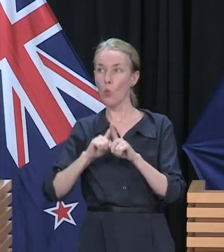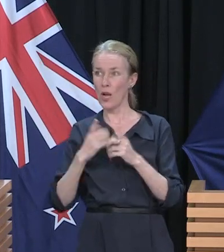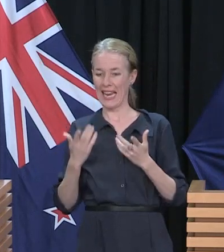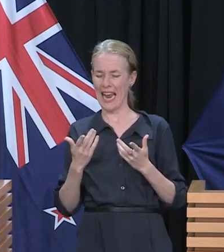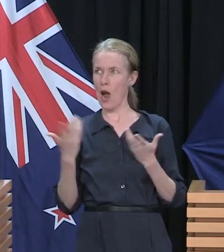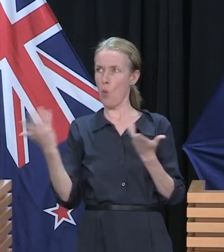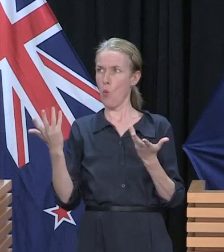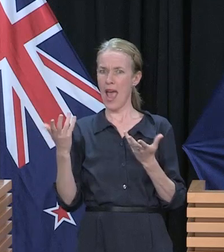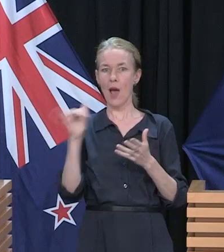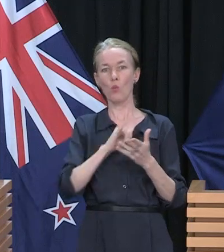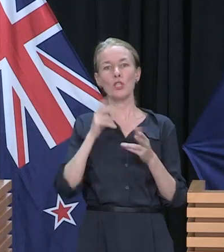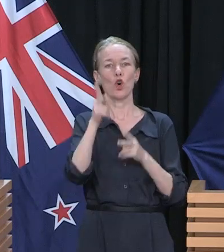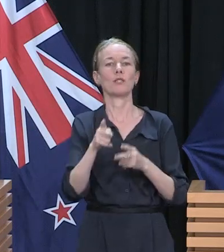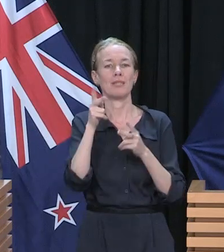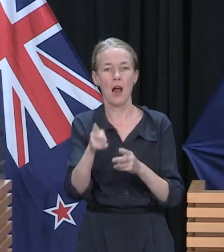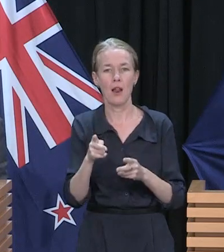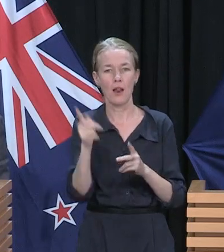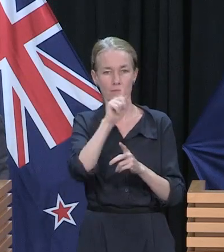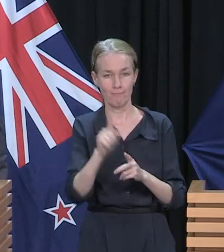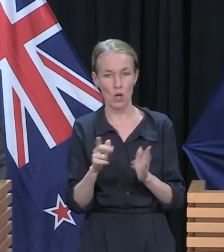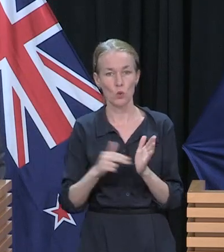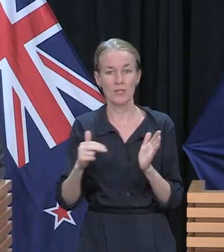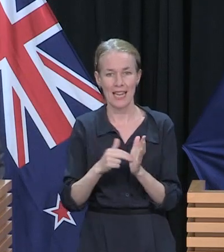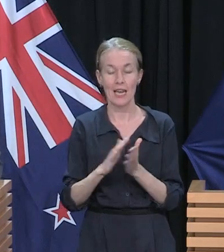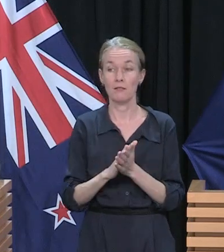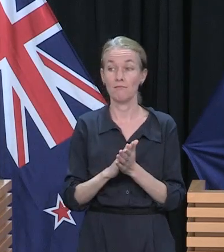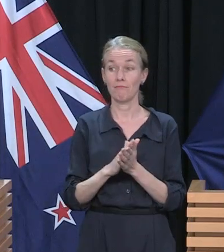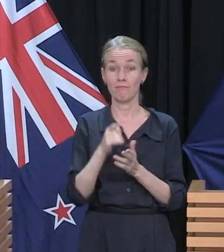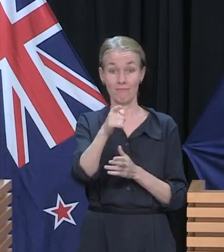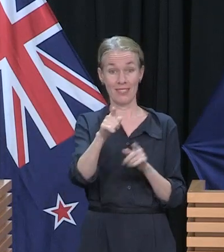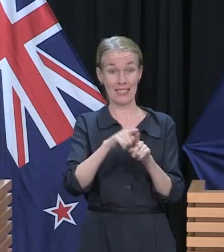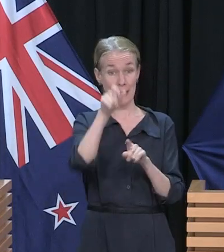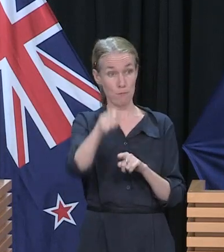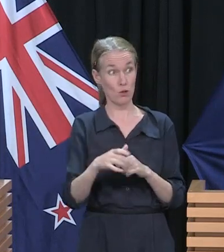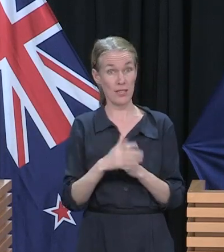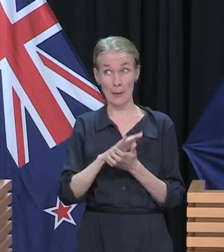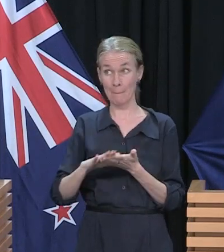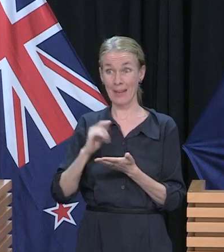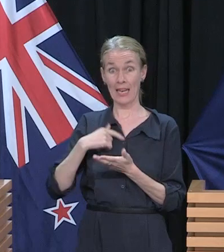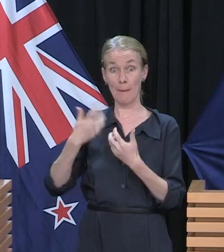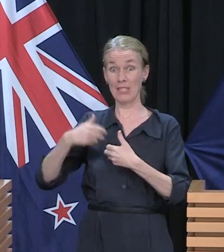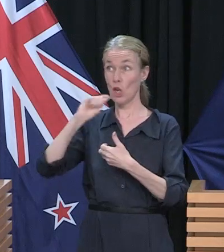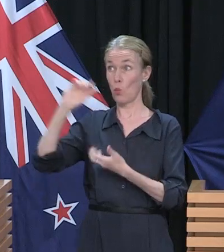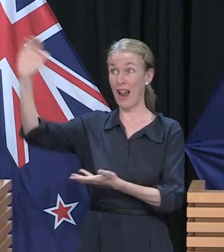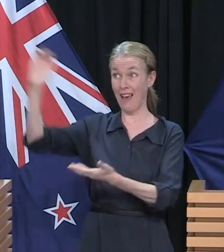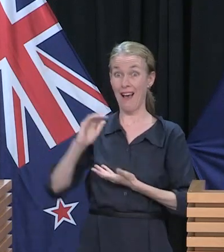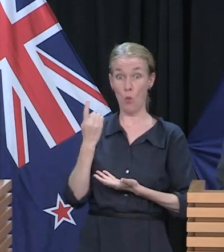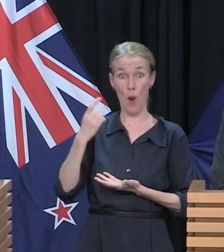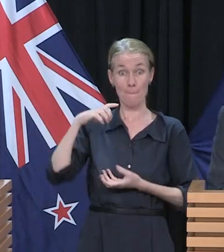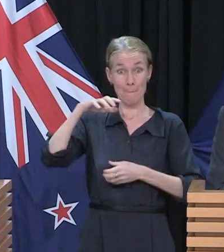in the right place around the country. Yeah. Are they controlled in a central location, or are you looking at distributing them immediately to